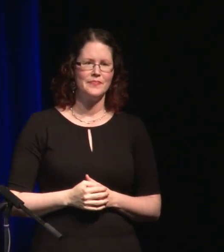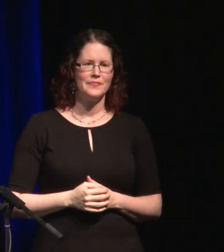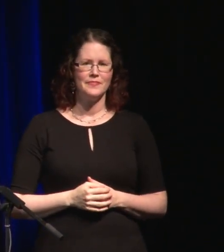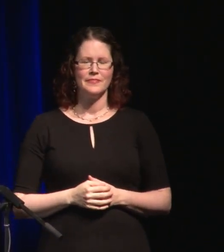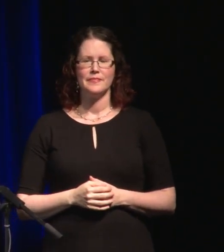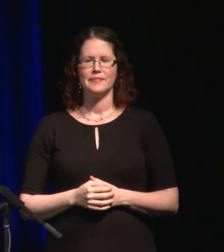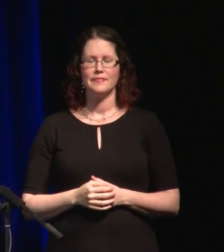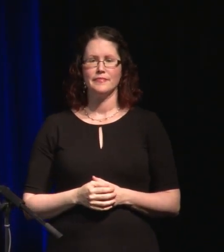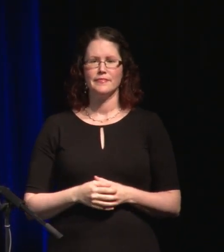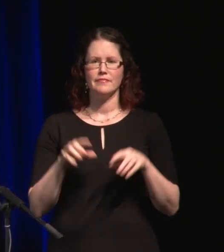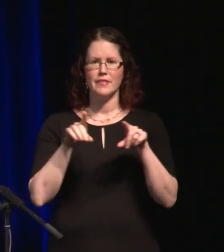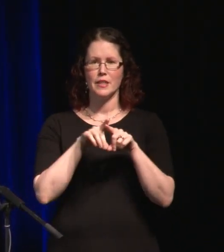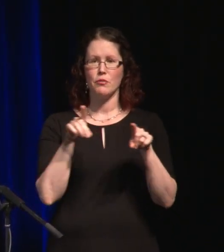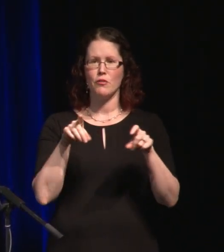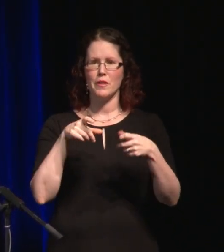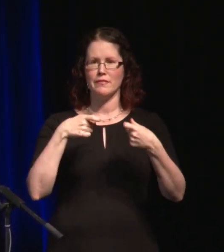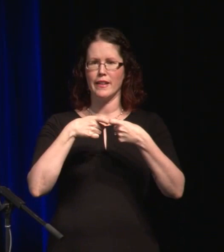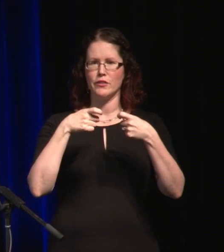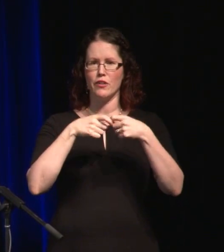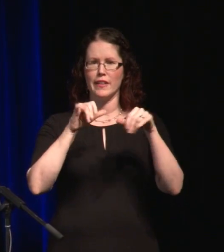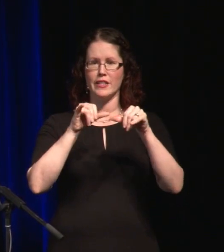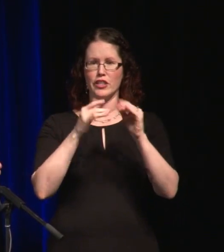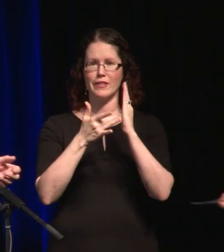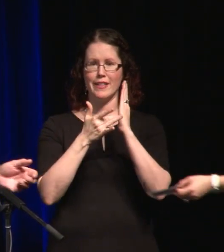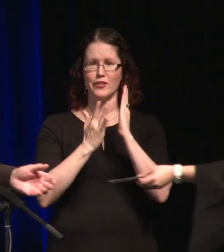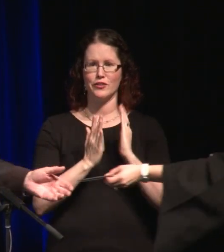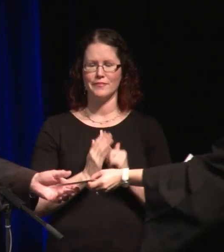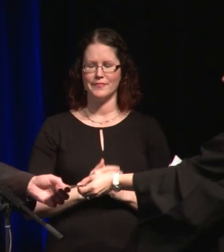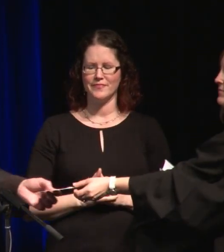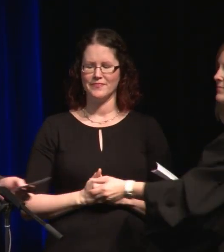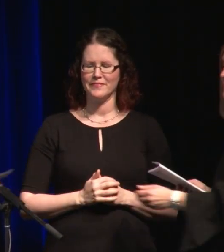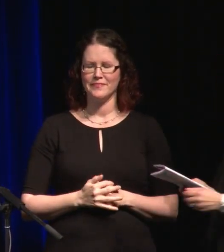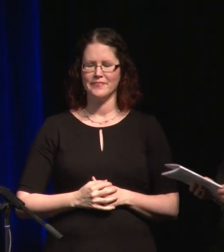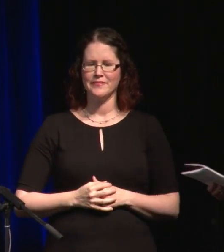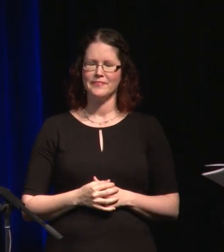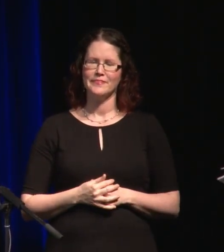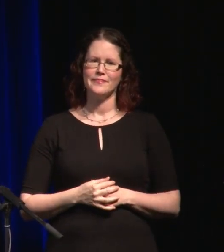For the Diploma in Electronic Engineering Technician,